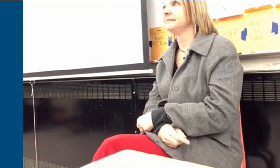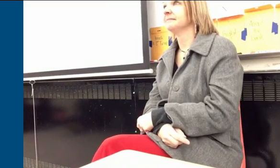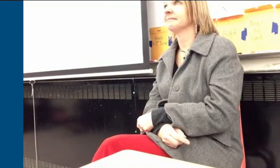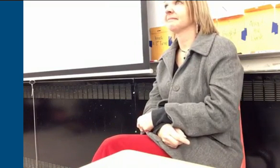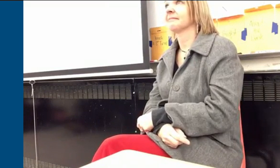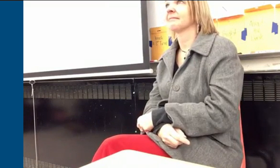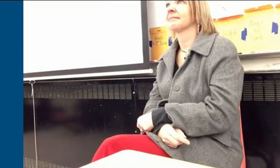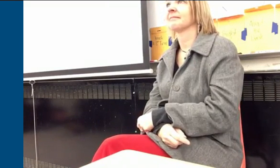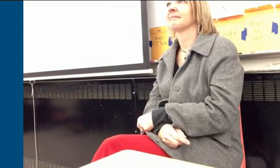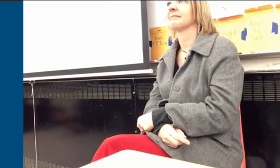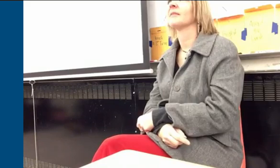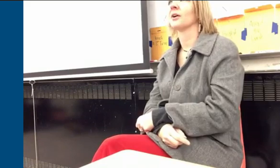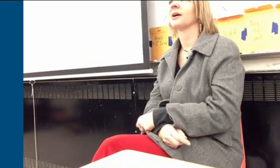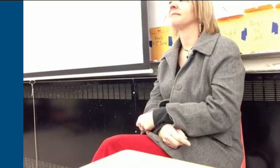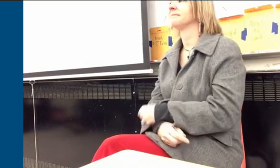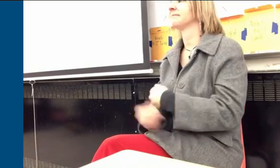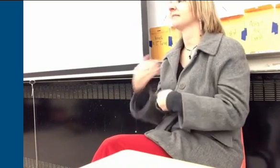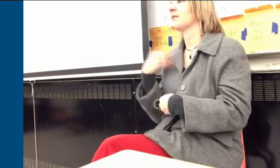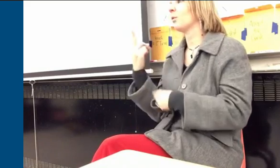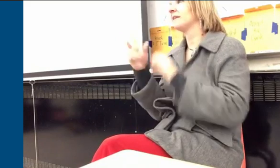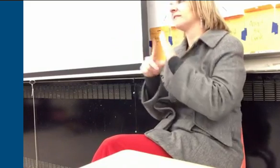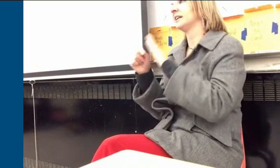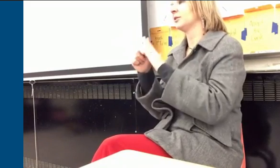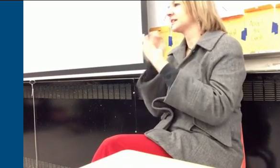Oh, I forgot. We have one video you'll need to interpret.